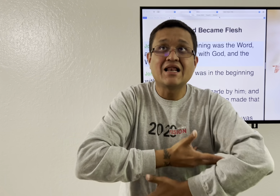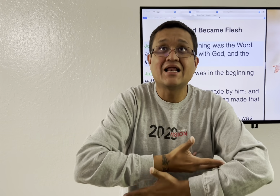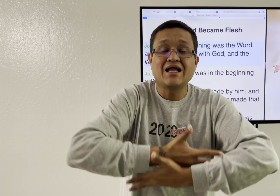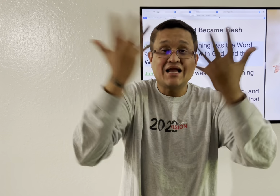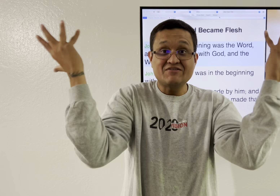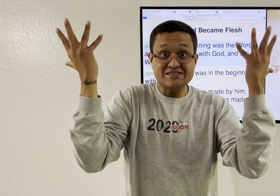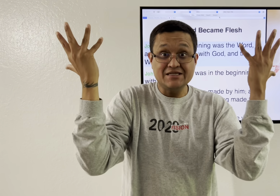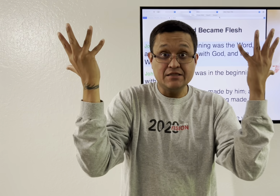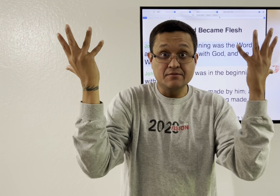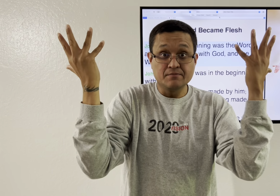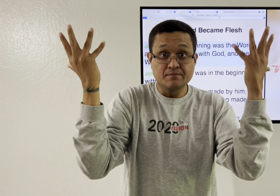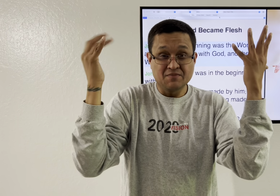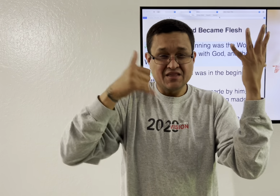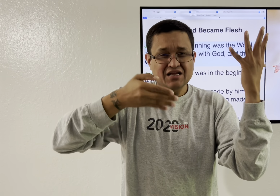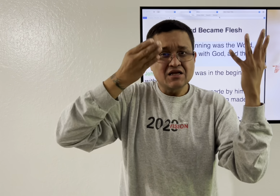people, everything.